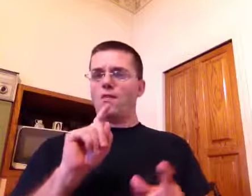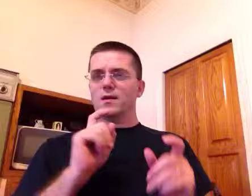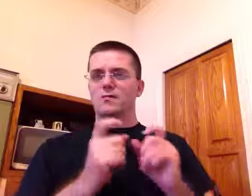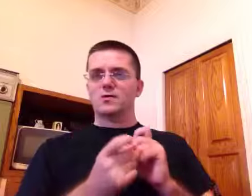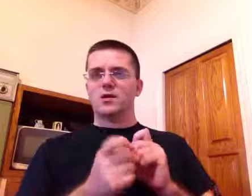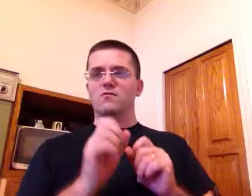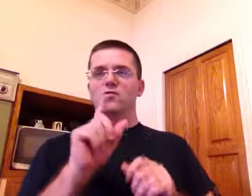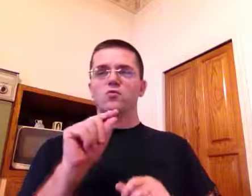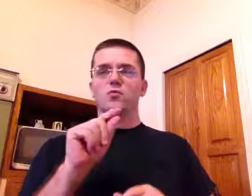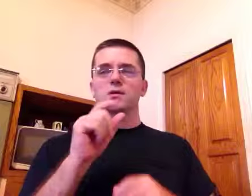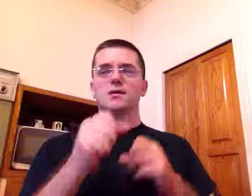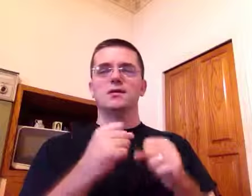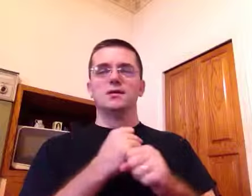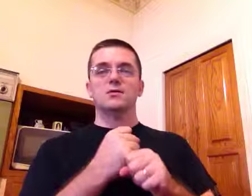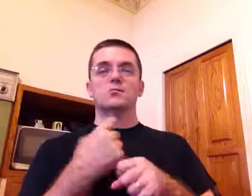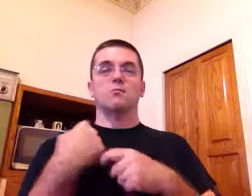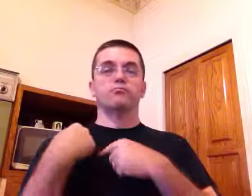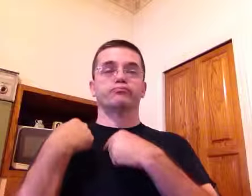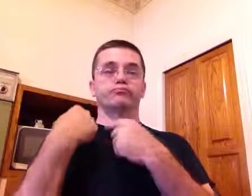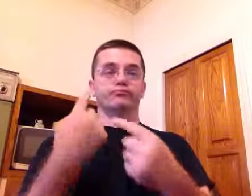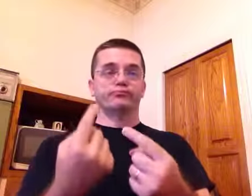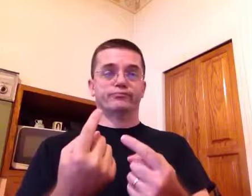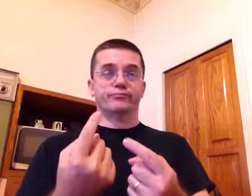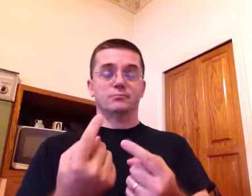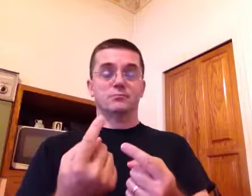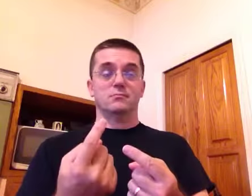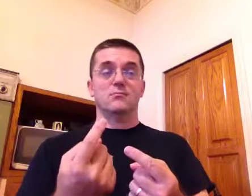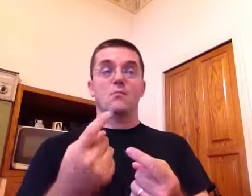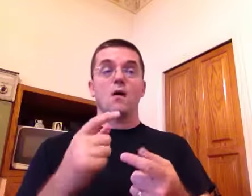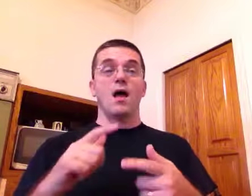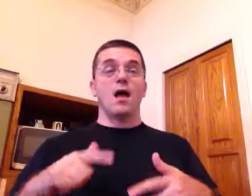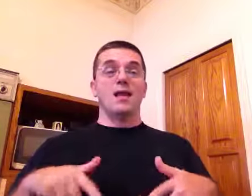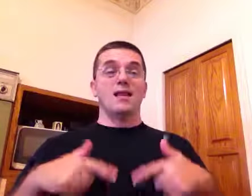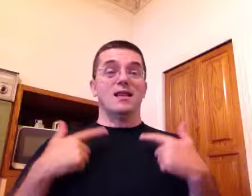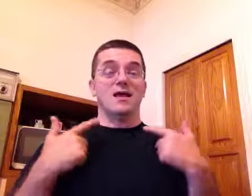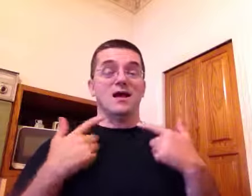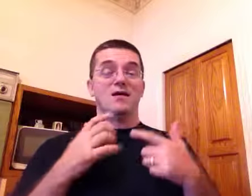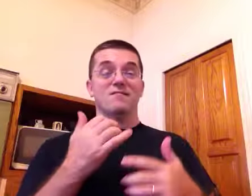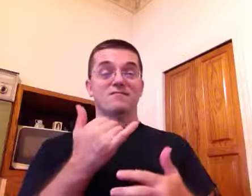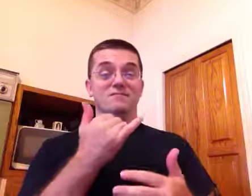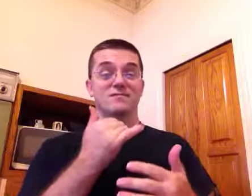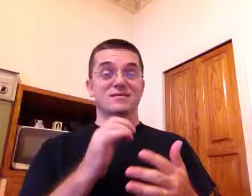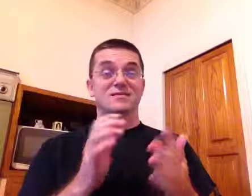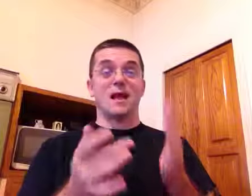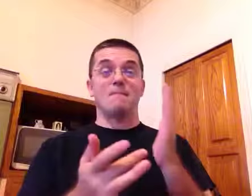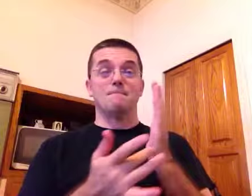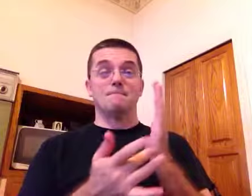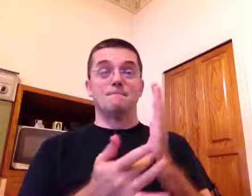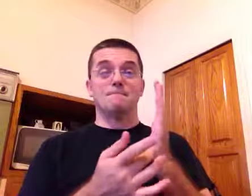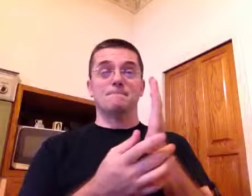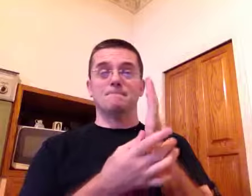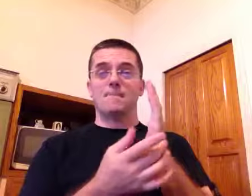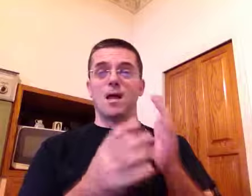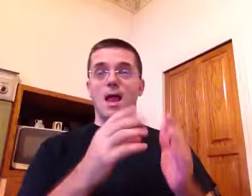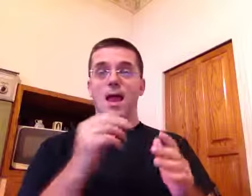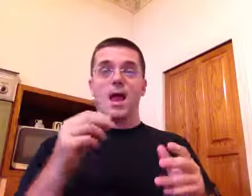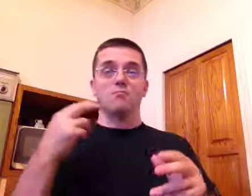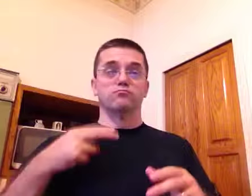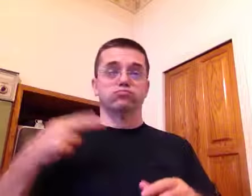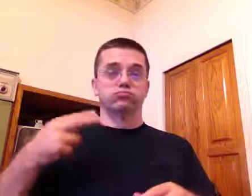years that we've been teaching it is life has gotten more and more technology-driven and more hectic. And one of the things we